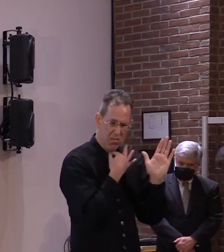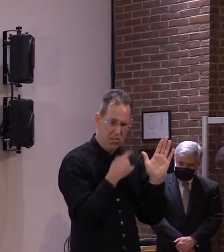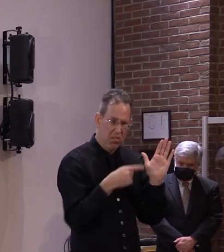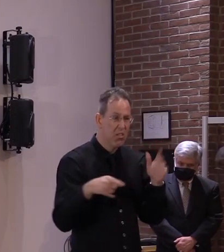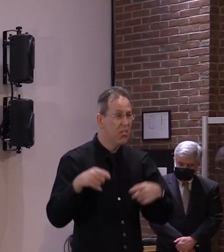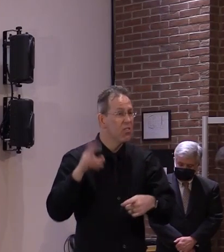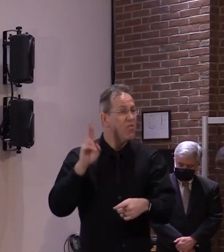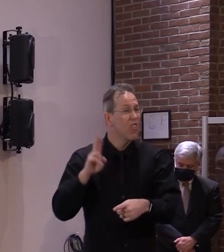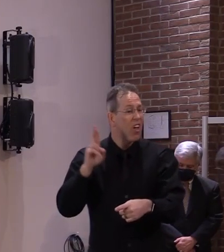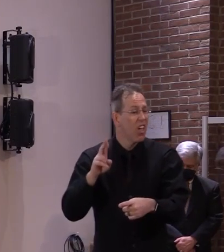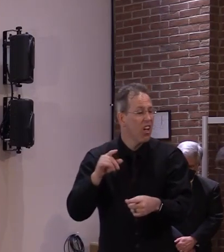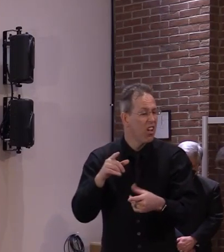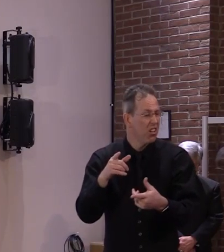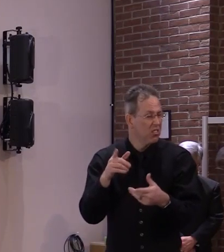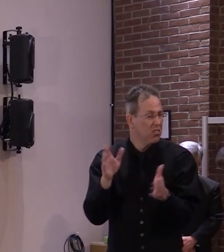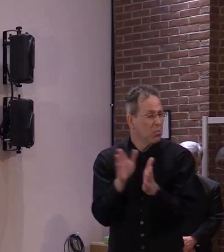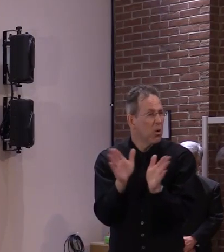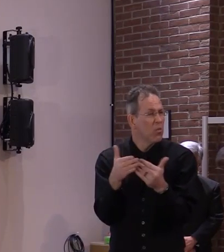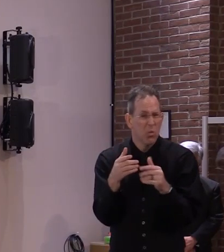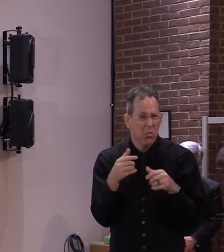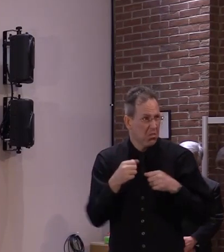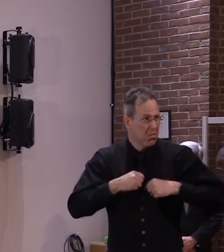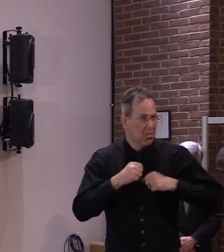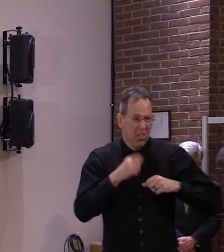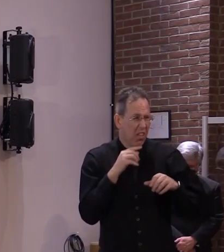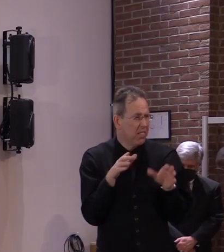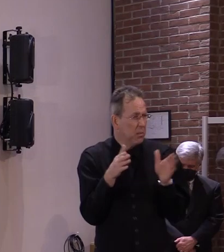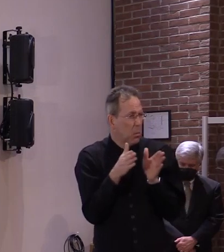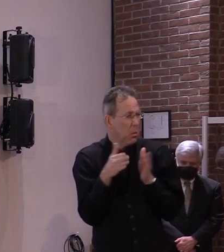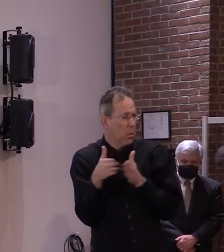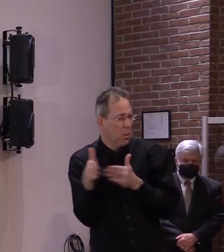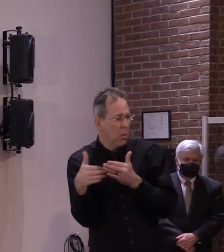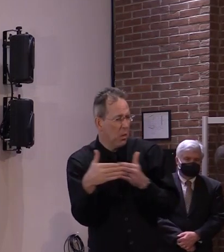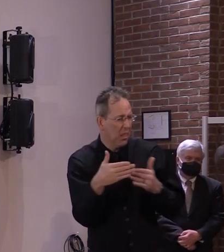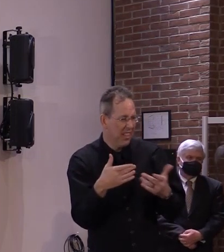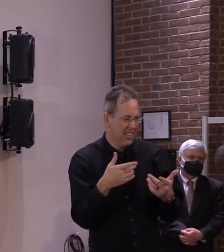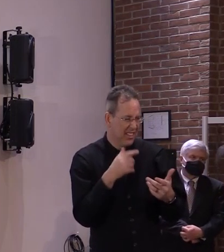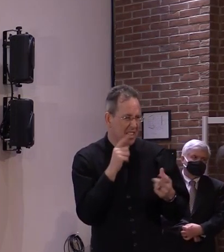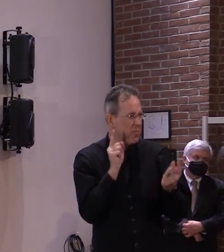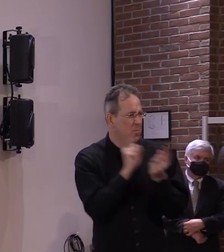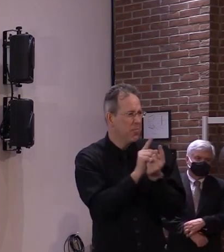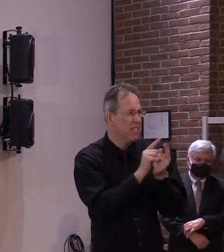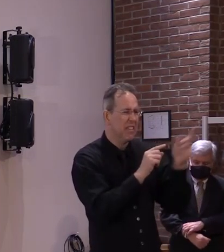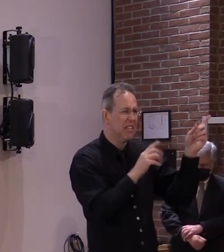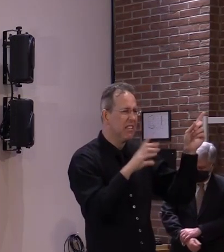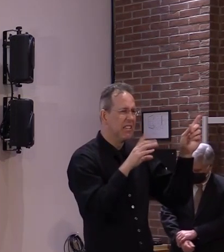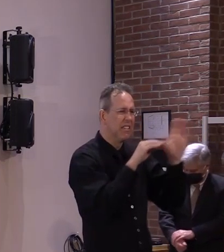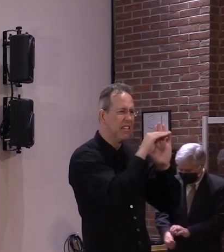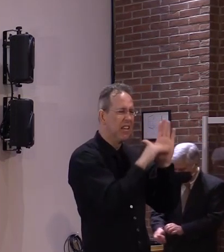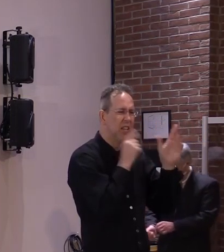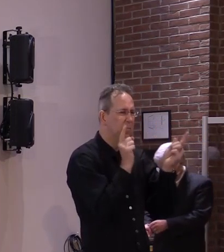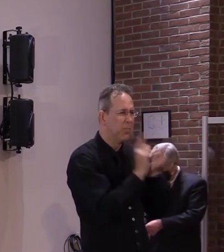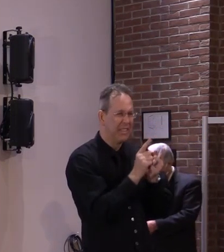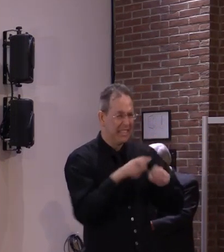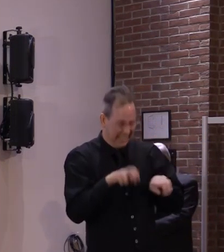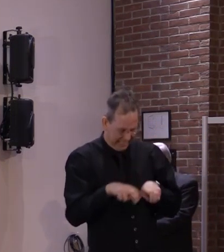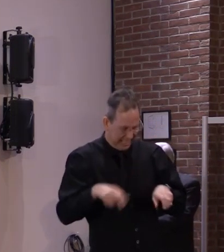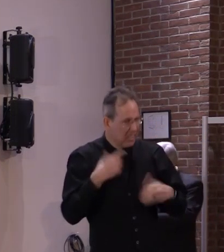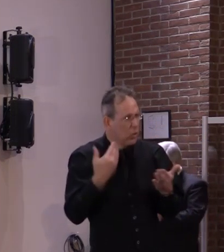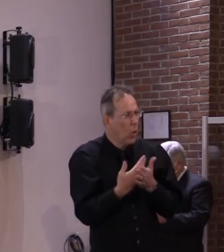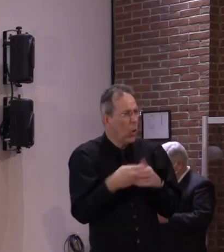Yeah, I think, you know, firstly, it was useful to have the new guidance organized the way it is. I mean, it's probably long overdue in